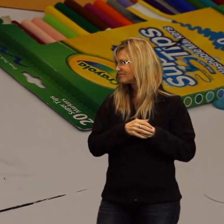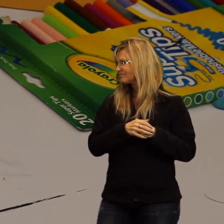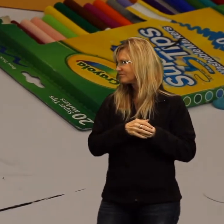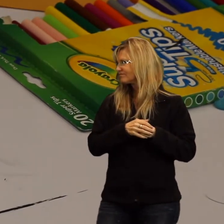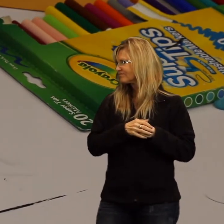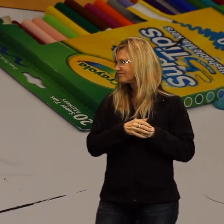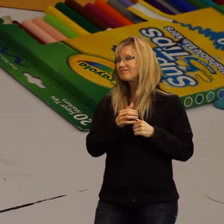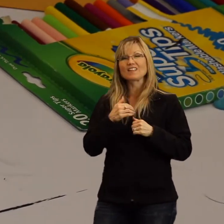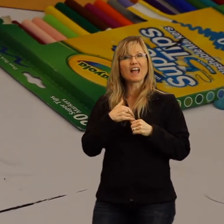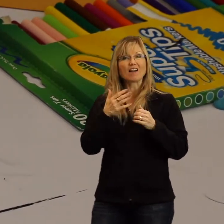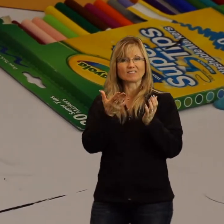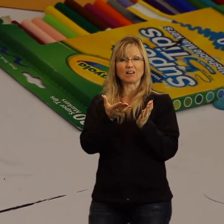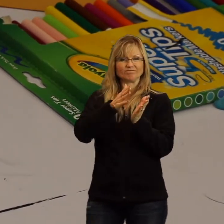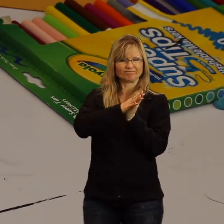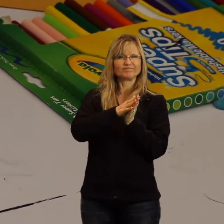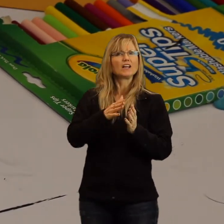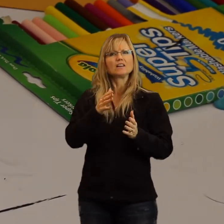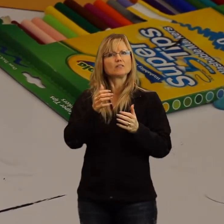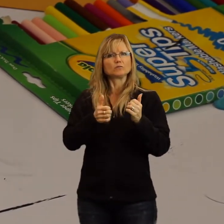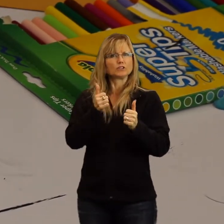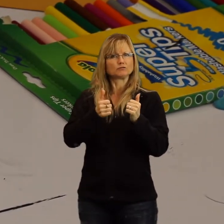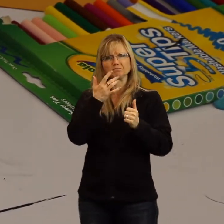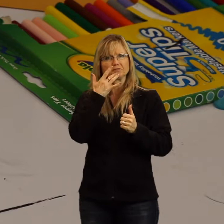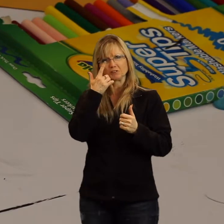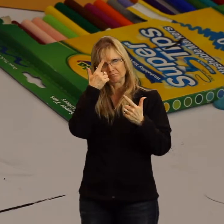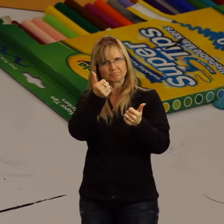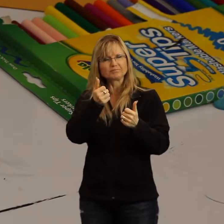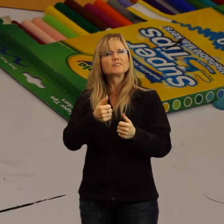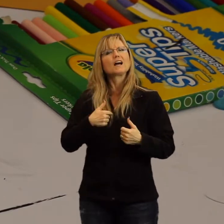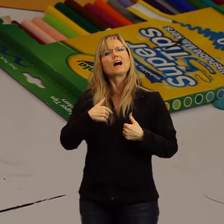choose to start on either side. So I'll start with my